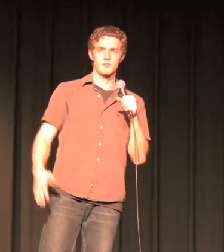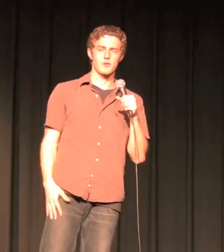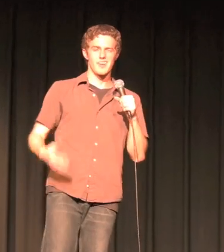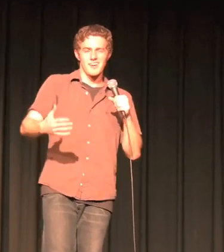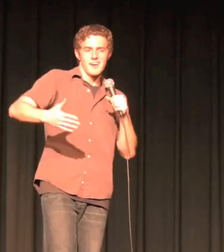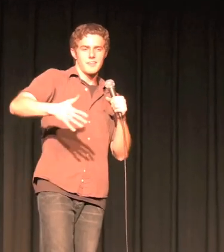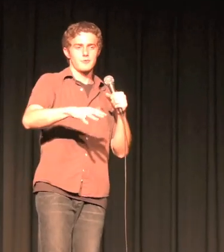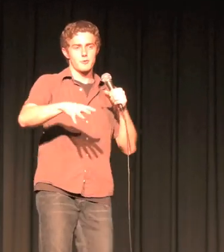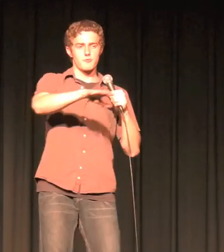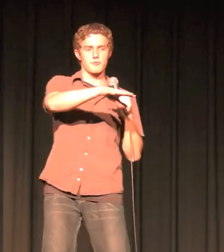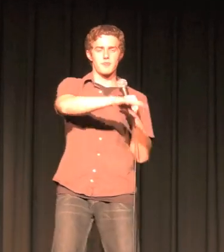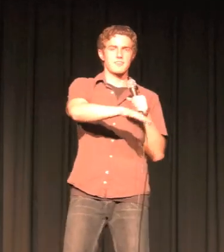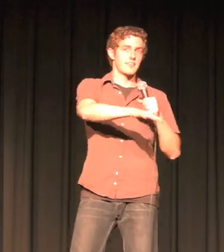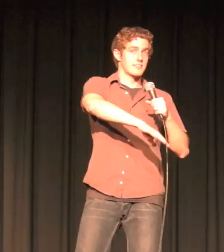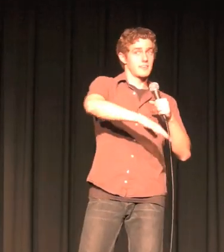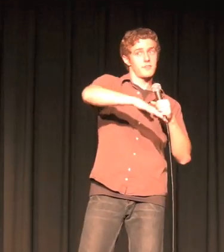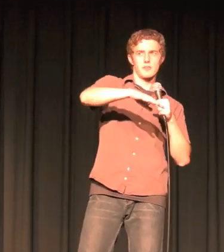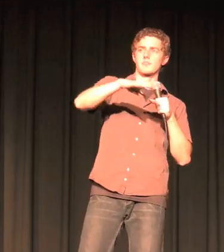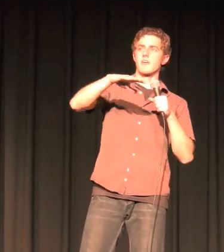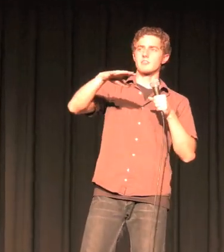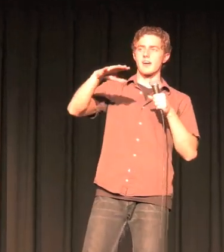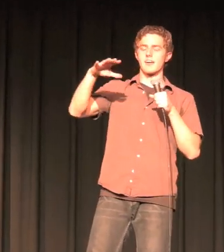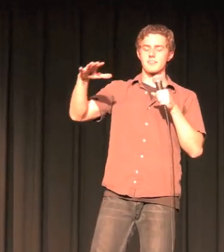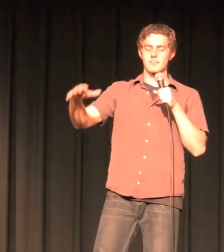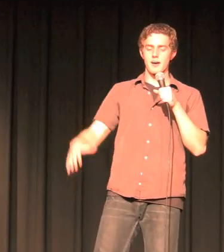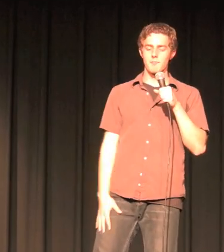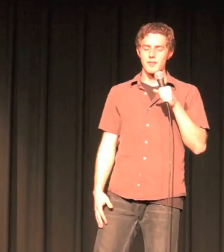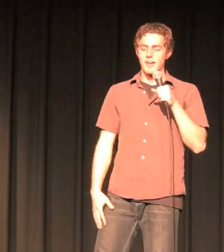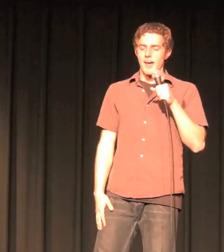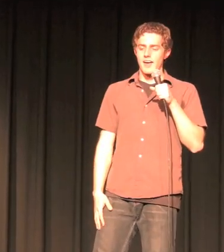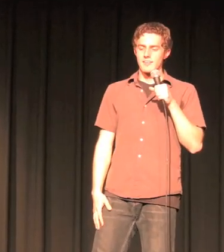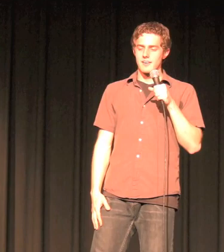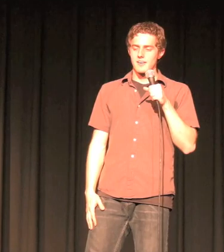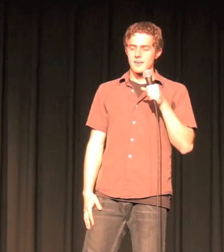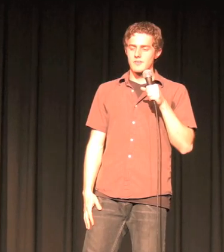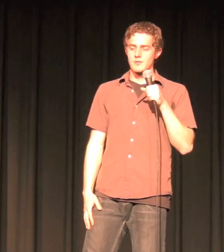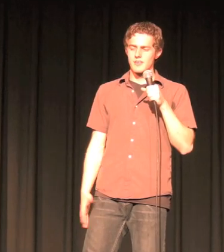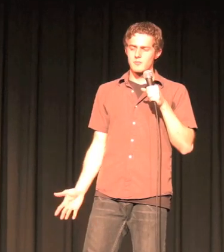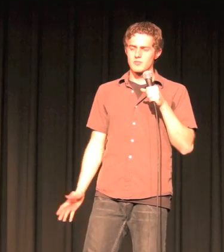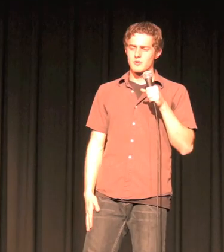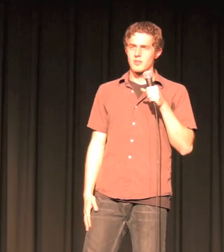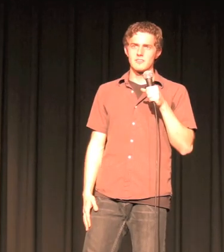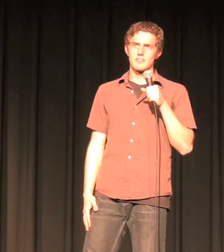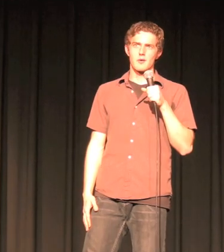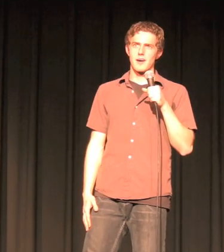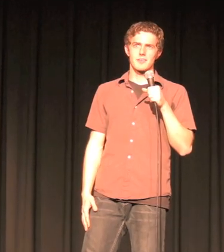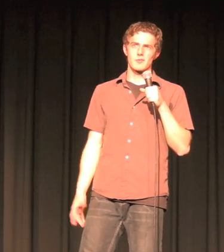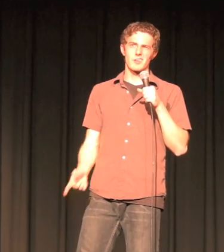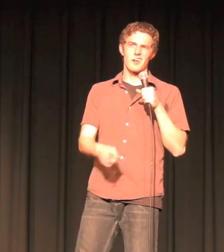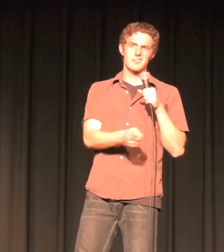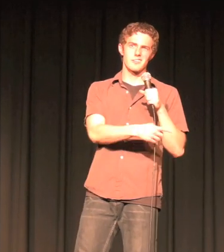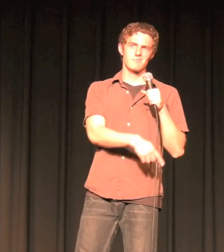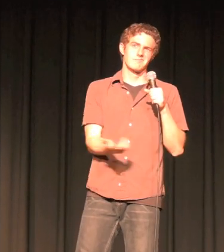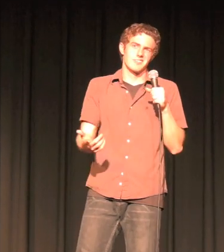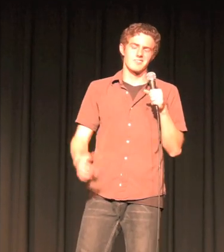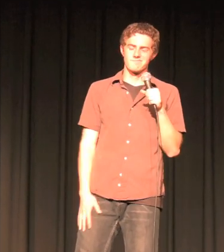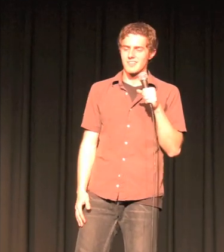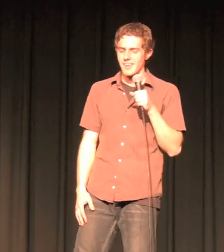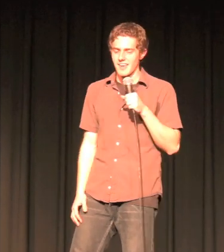so they sort of reflect like the level of knowledge I had at the time. And really, I'm just too lazy to go back and re-gloss them. So I